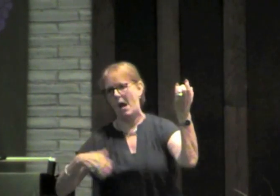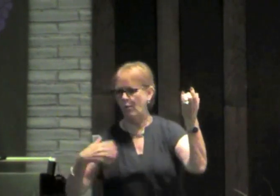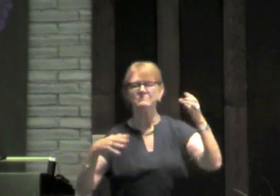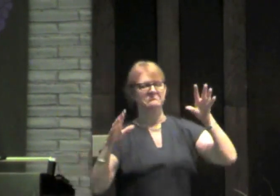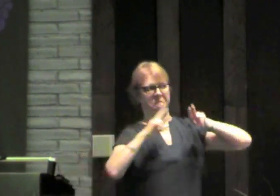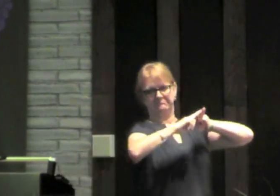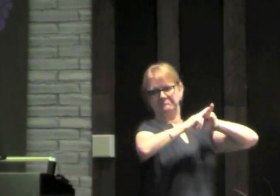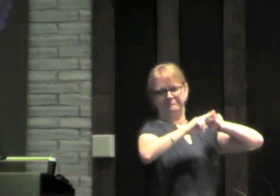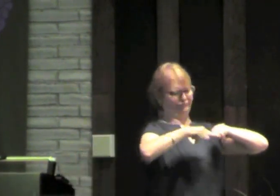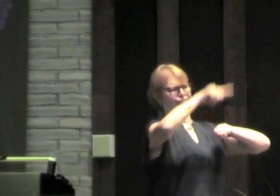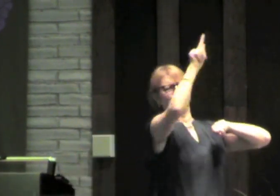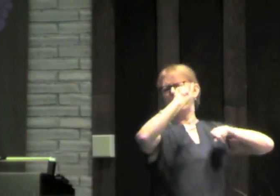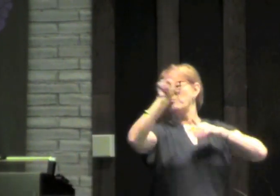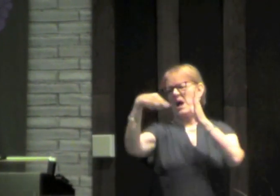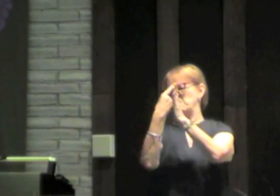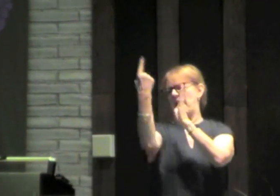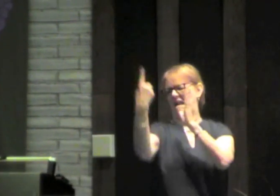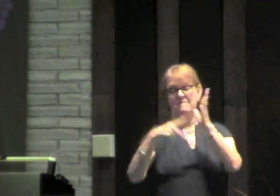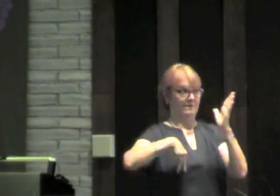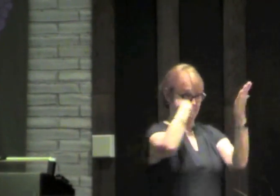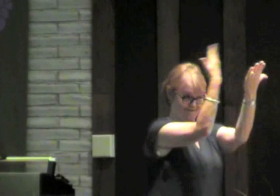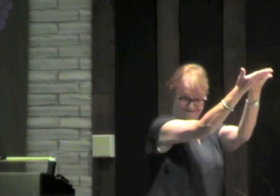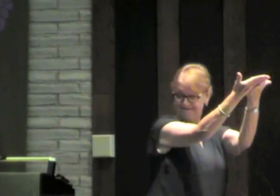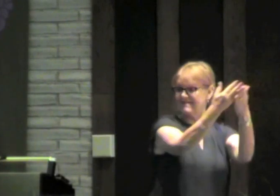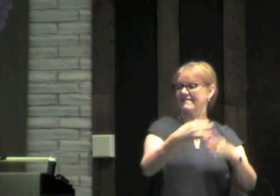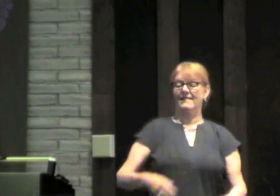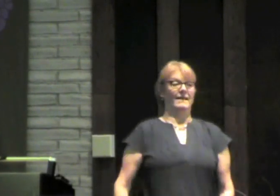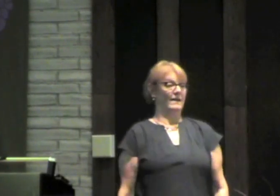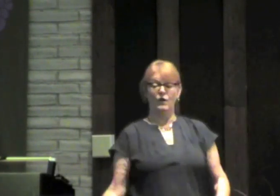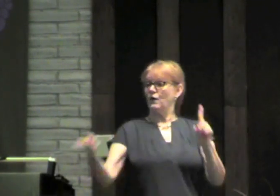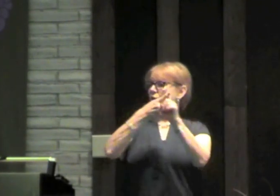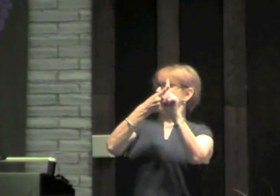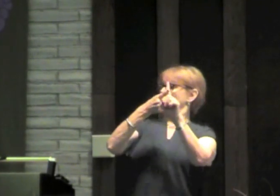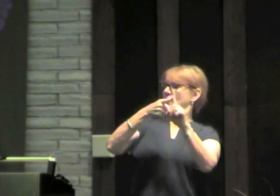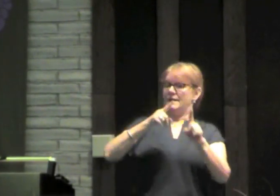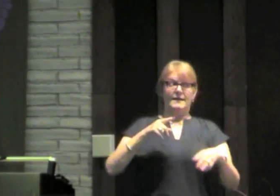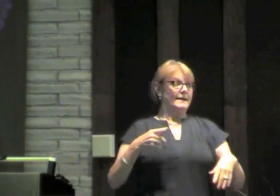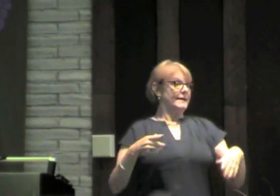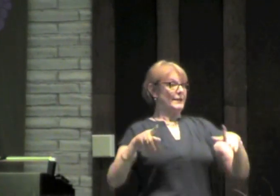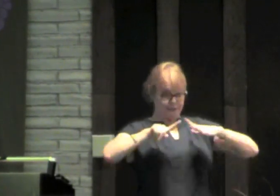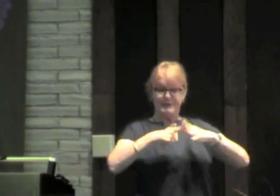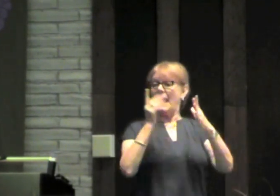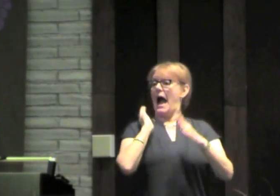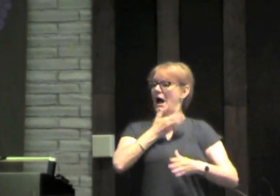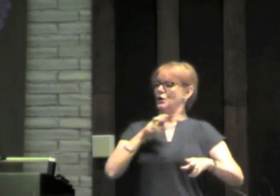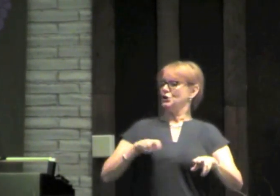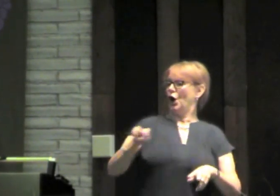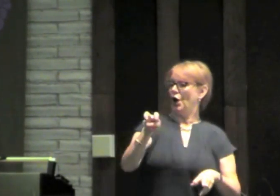with their weapons. Was on the train, actually. It's about an hour and a half train ride from where we were to get to Haifa, from Jaffa to